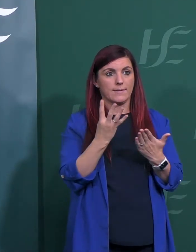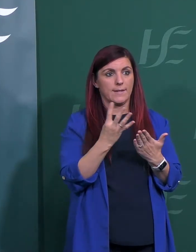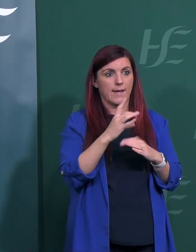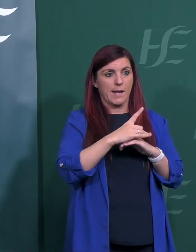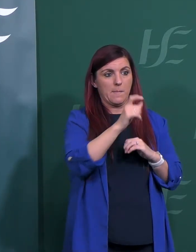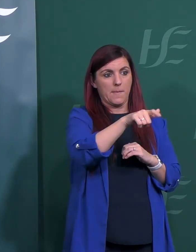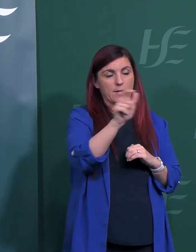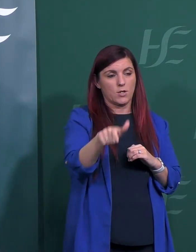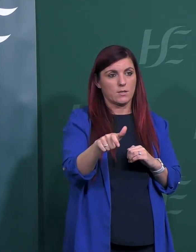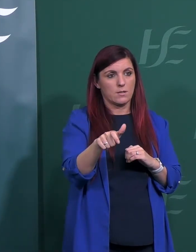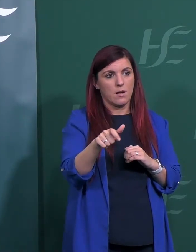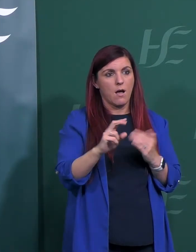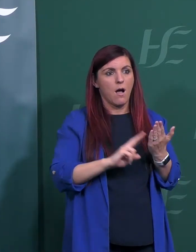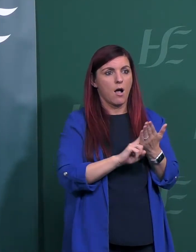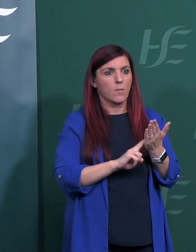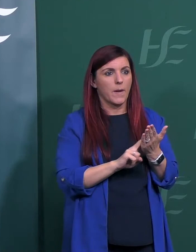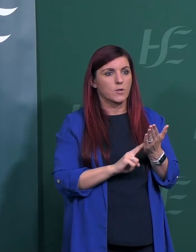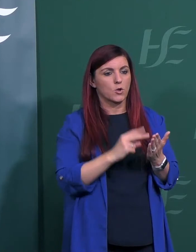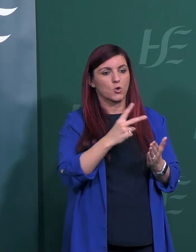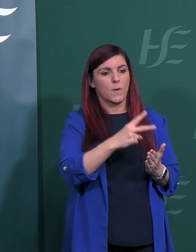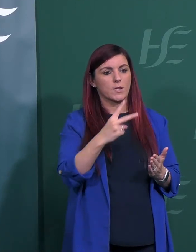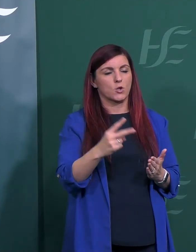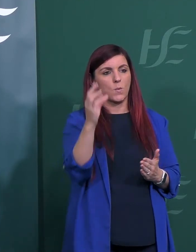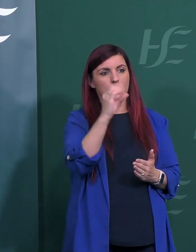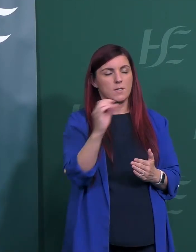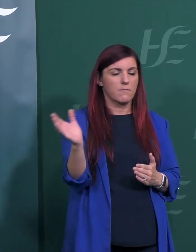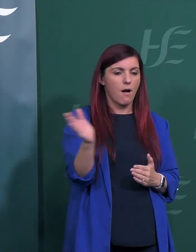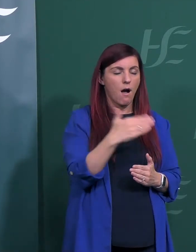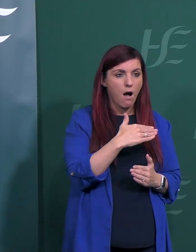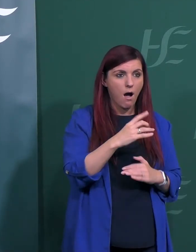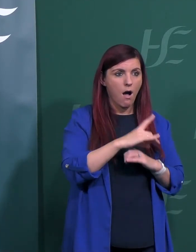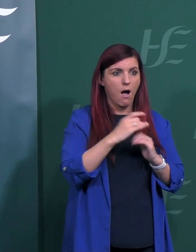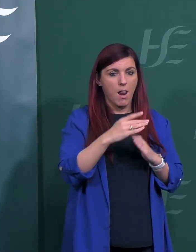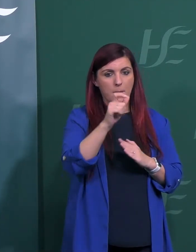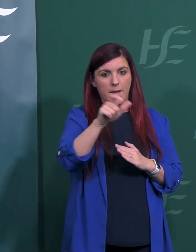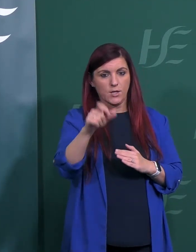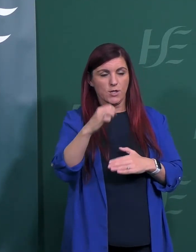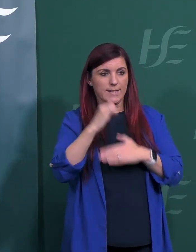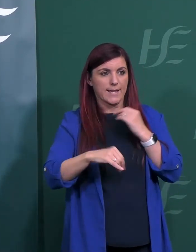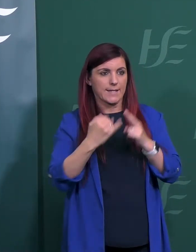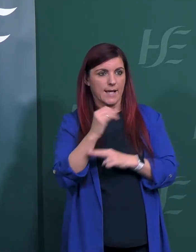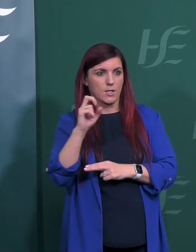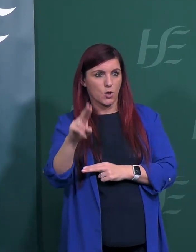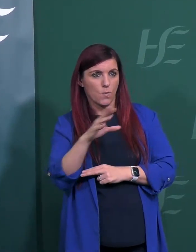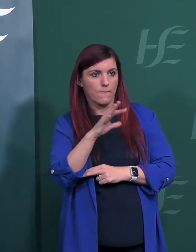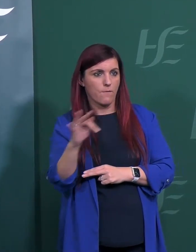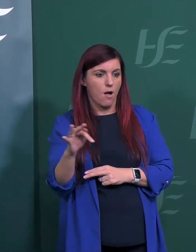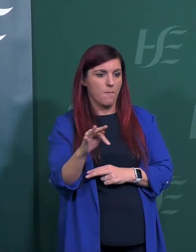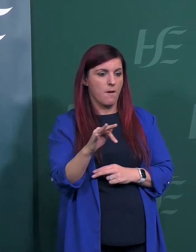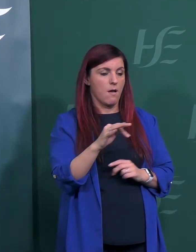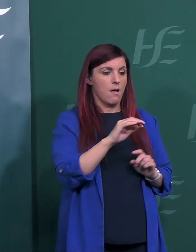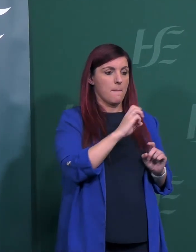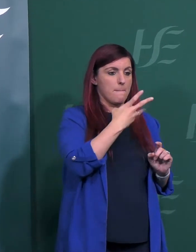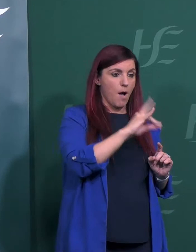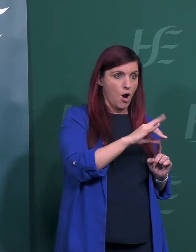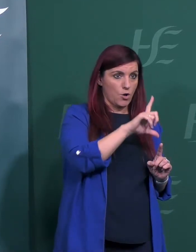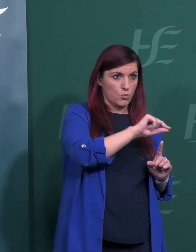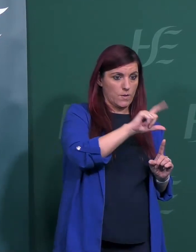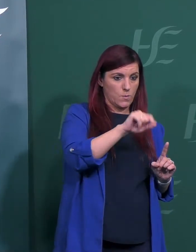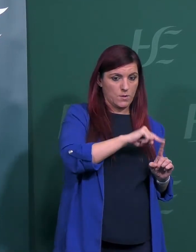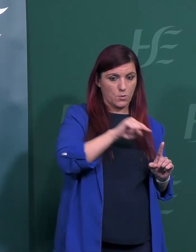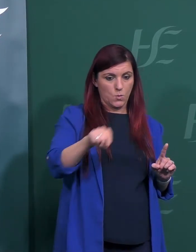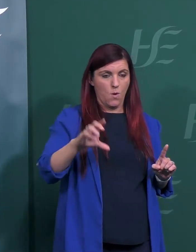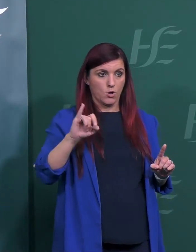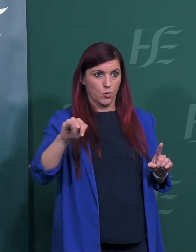all patient days in ICU from the period of March 2020 to October 21. And this increased